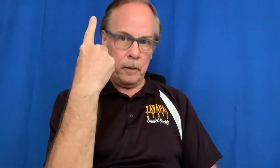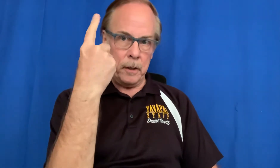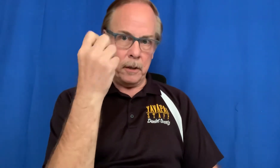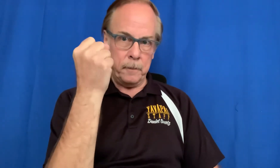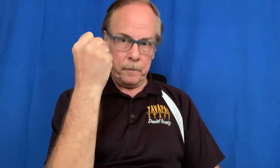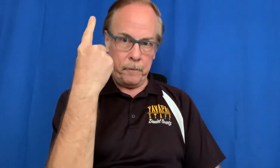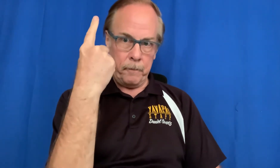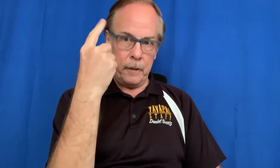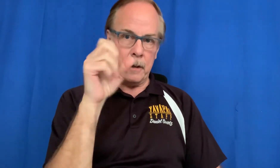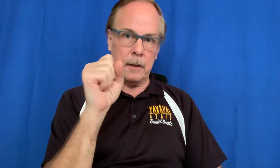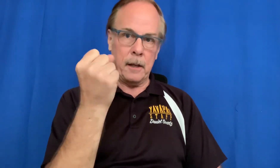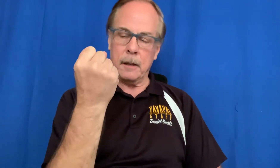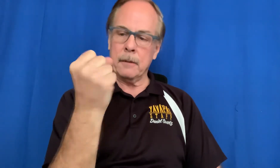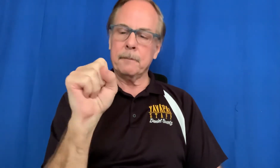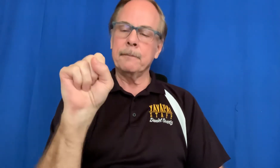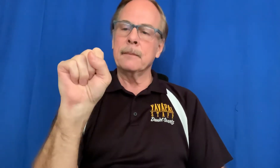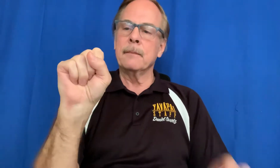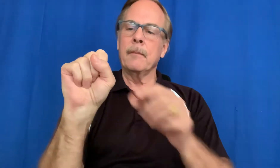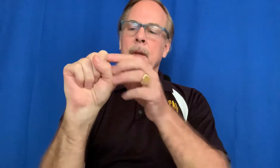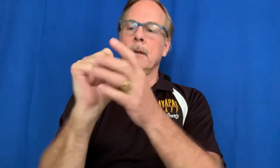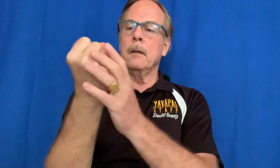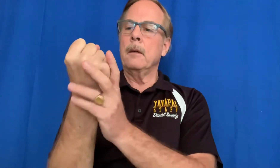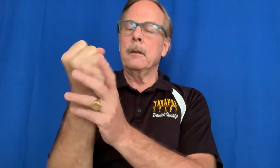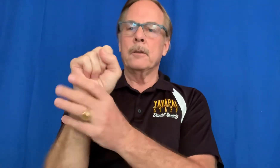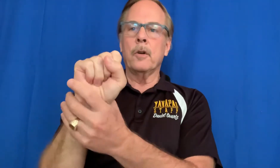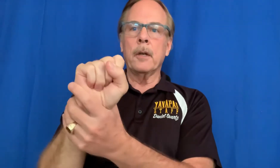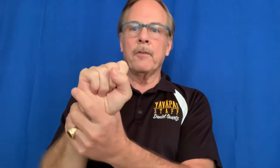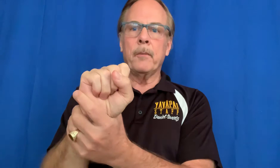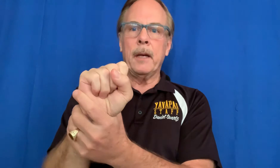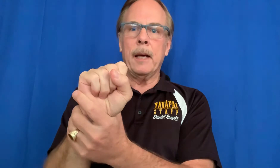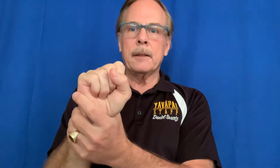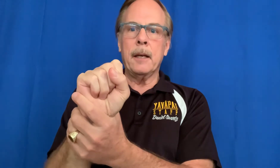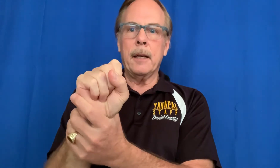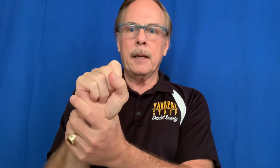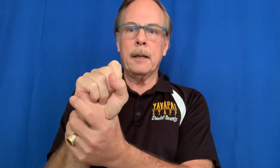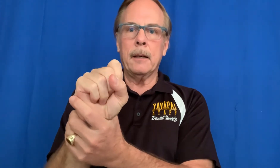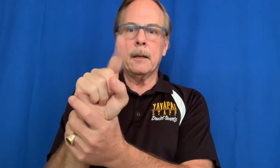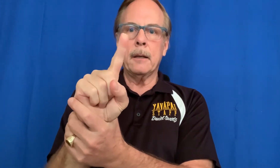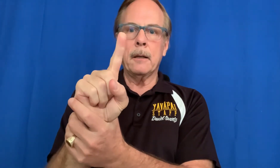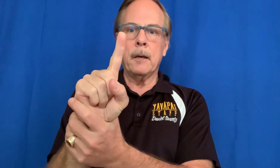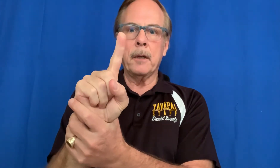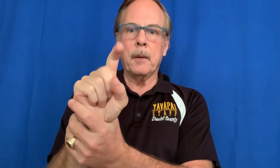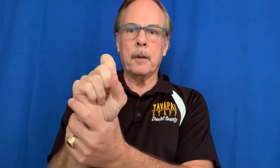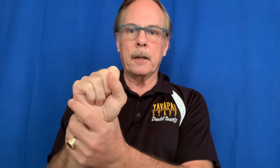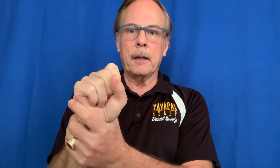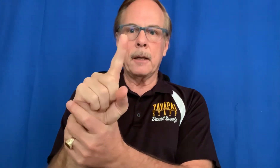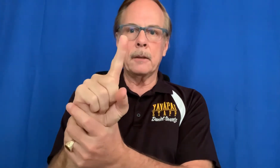up like that. Starting from an S hand, coming up like that.